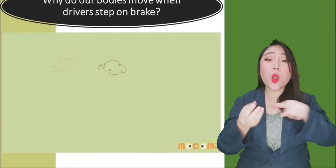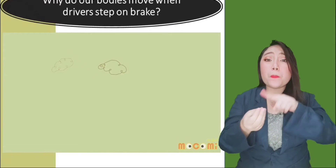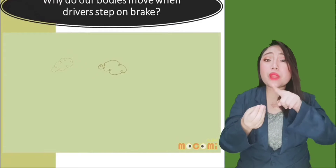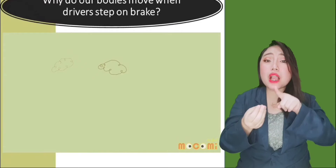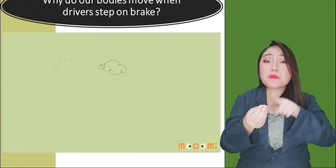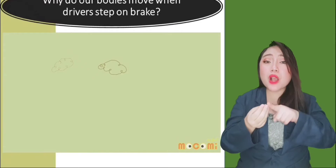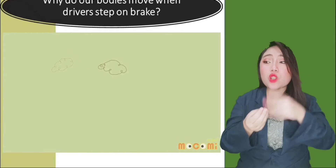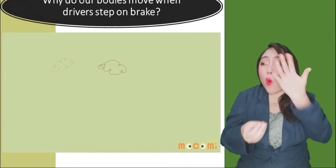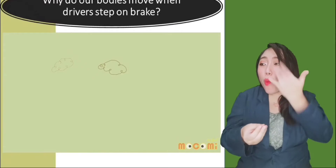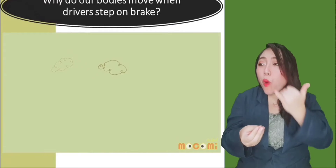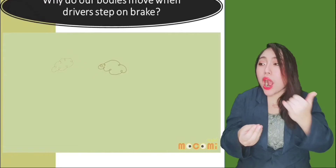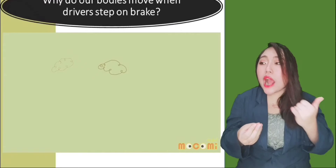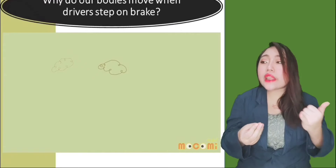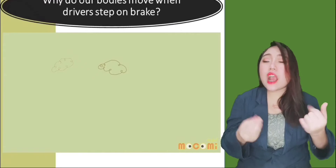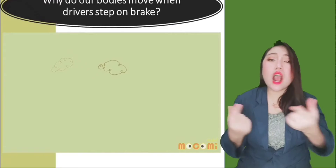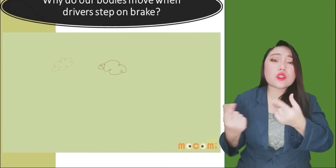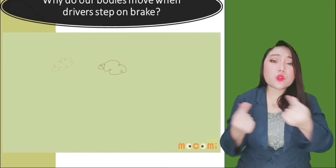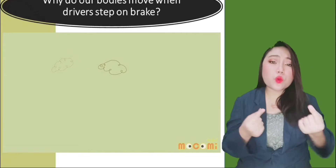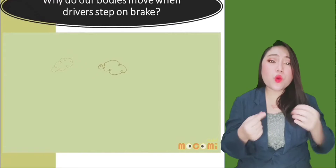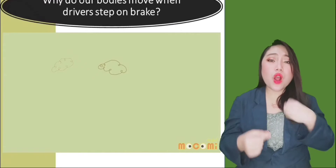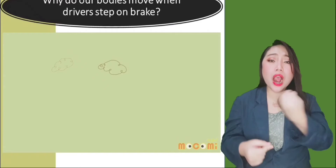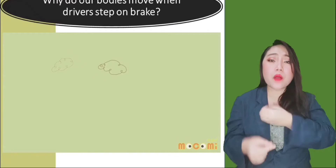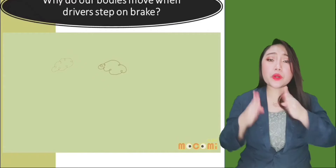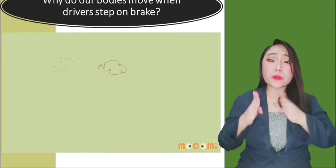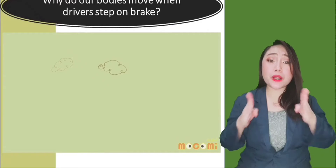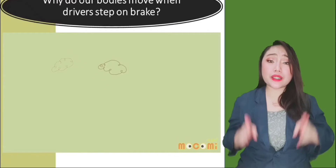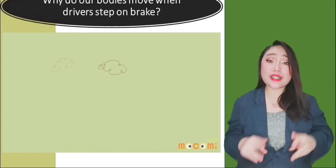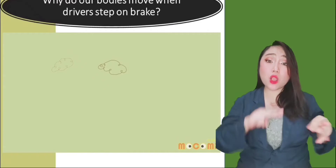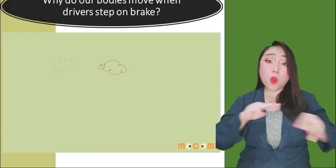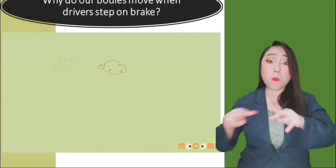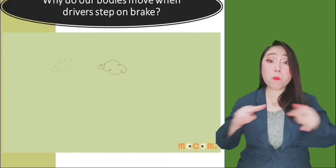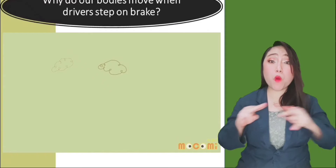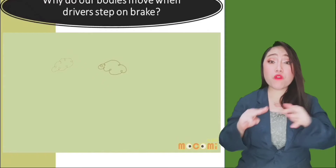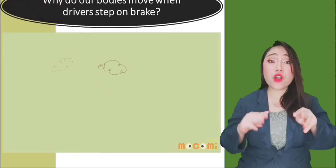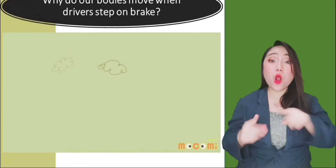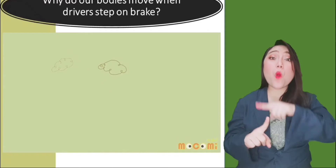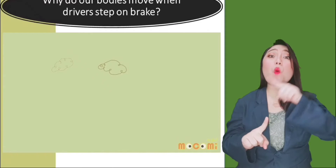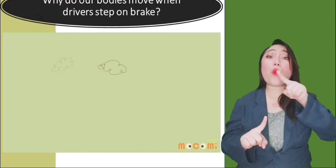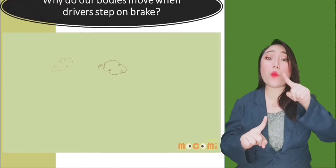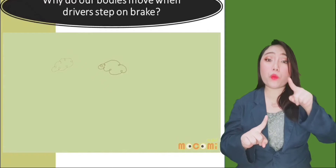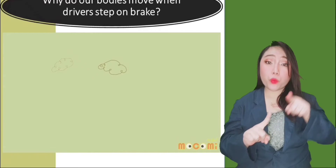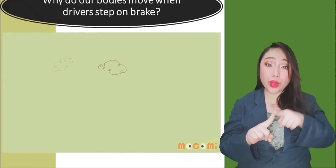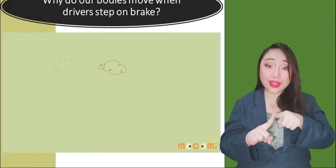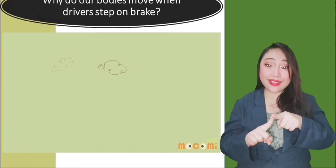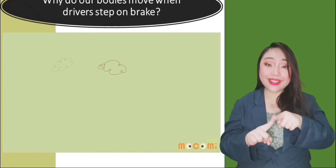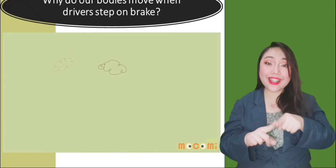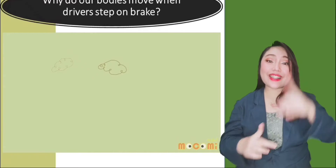video about why do our bodies move